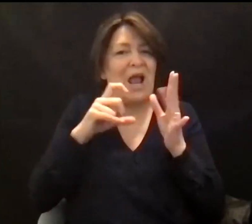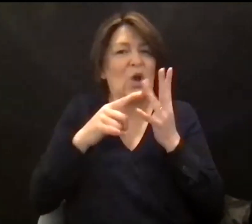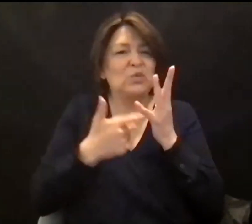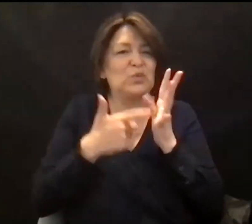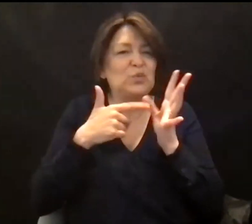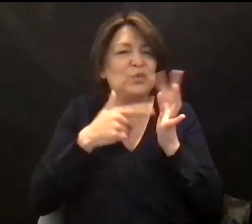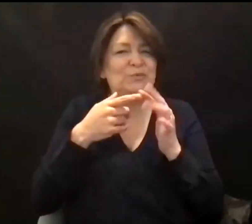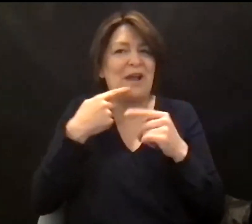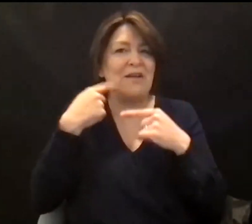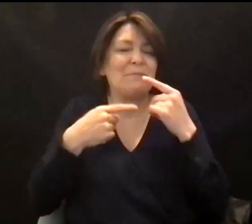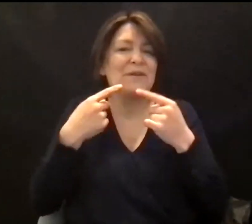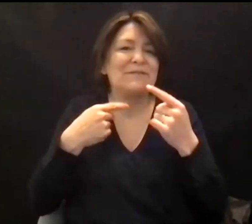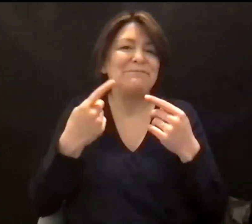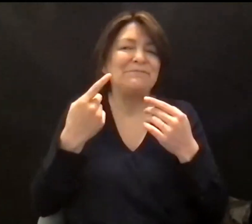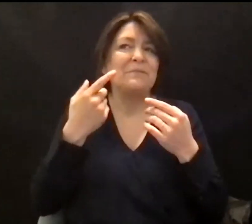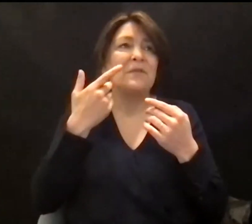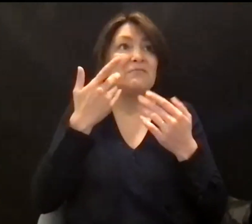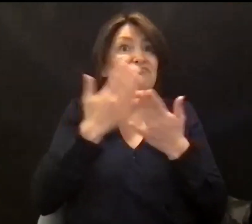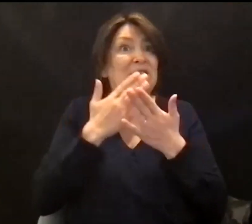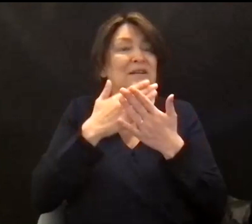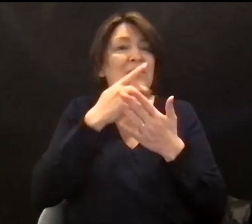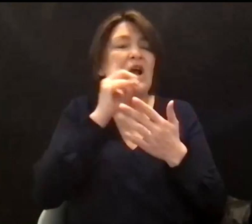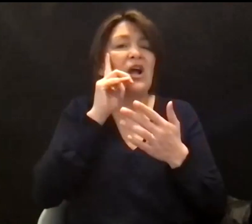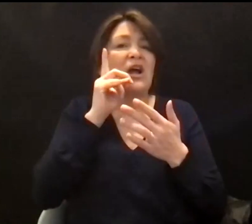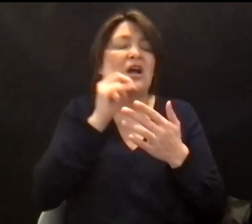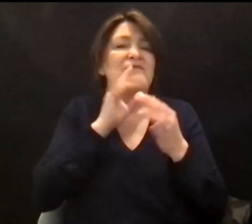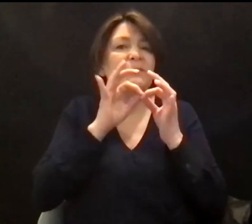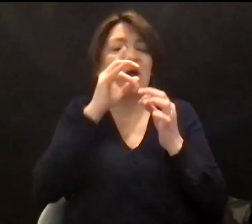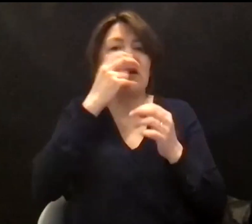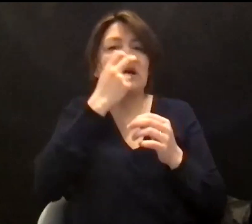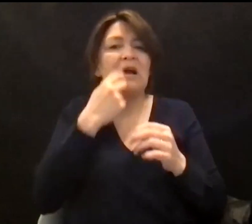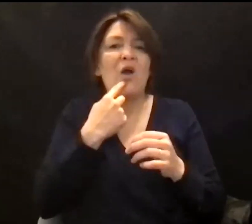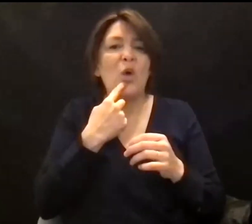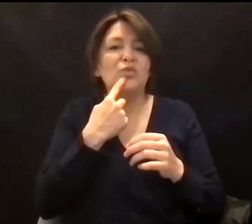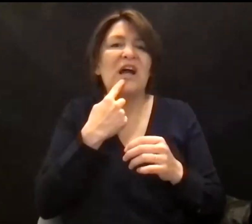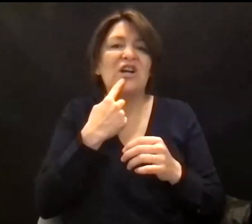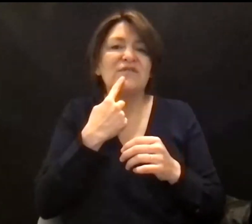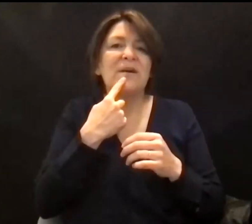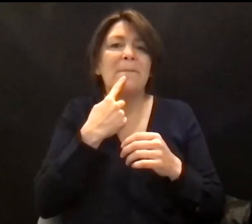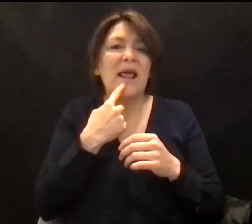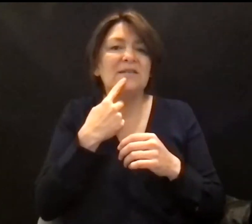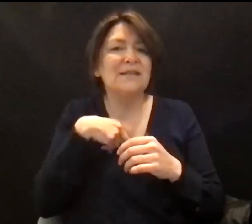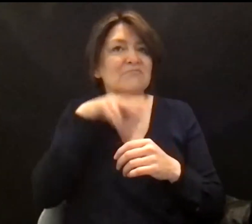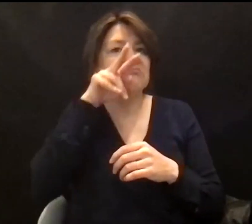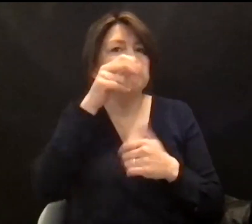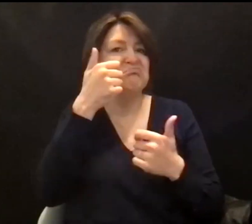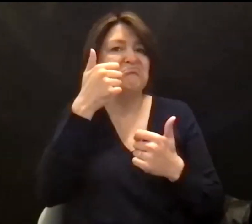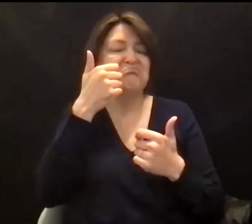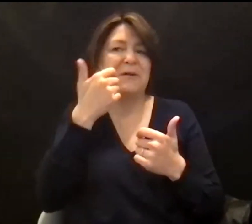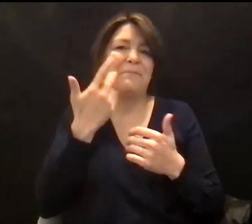rendering of what the original information is. So with a hearing interpreter, I find that they tend to use mouth patterns that are more linked to the